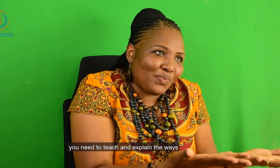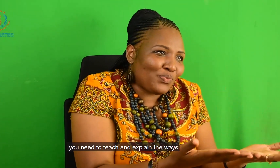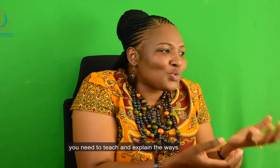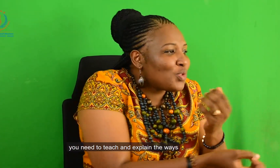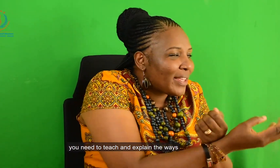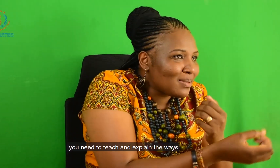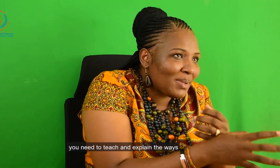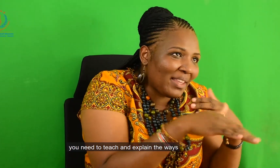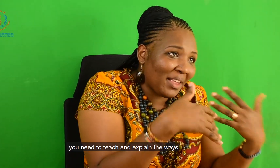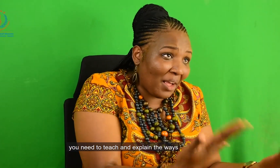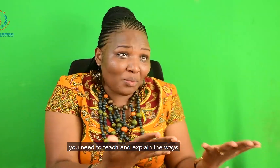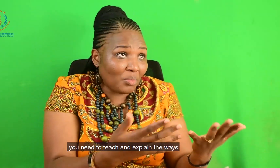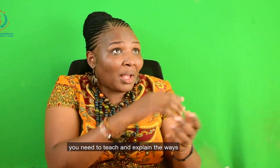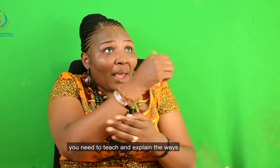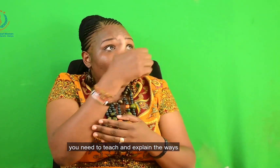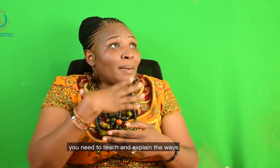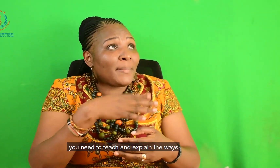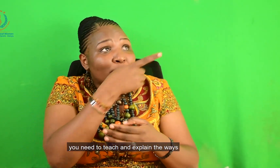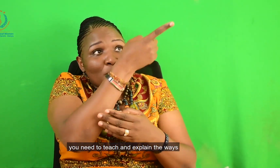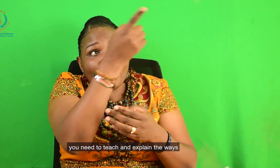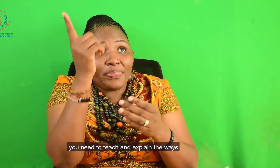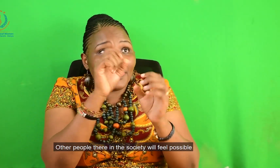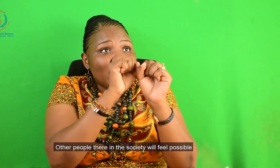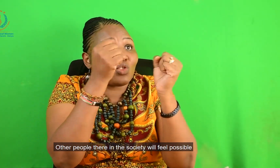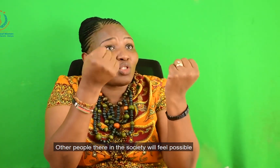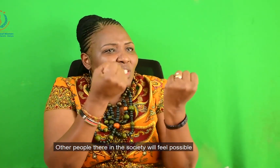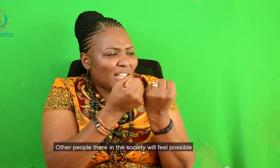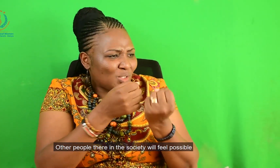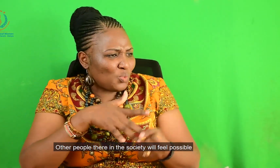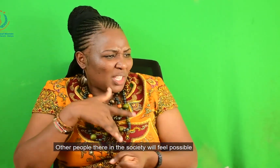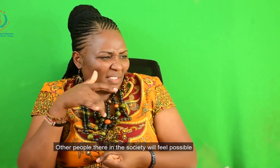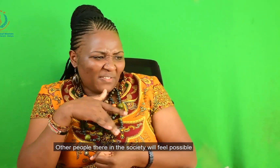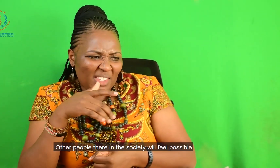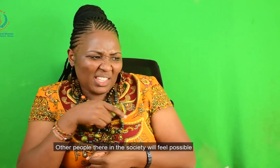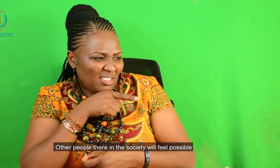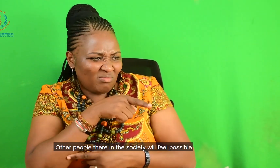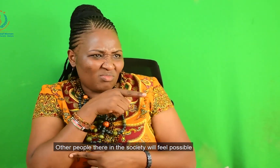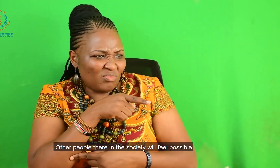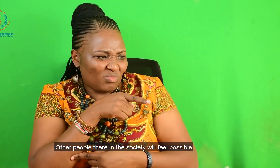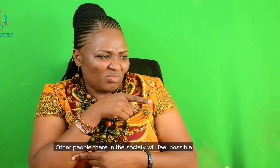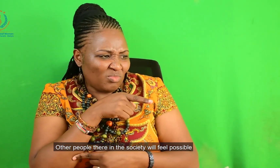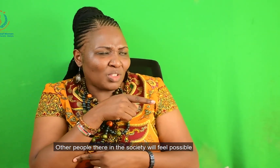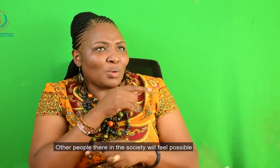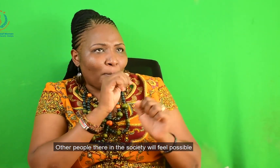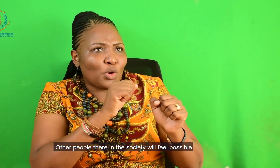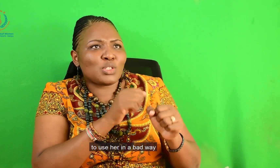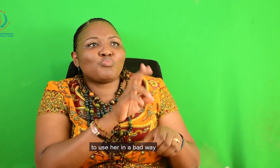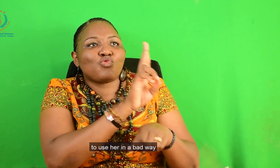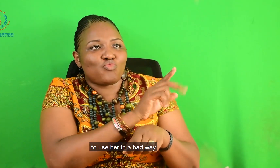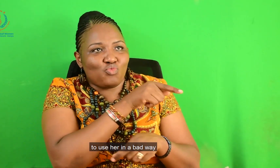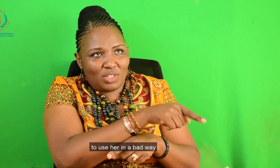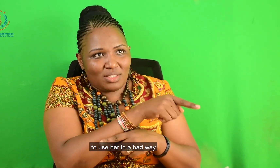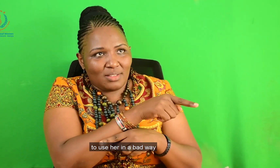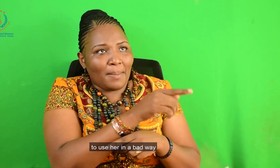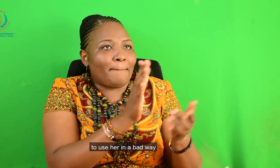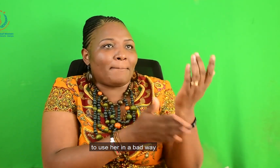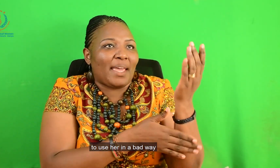and explain all these things. Other people there in the society will feel possibly to use her in a bad